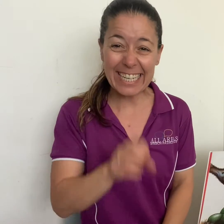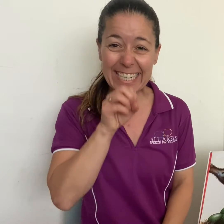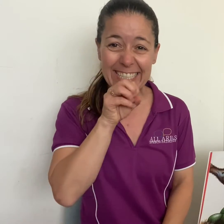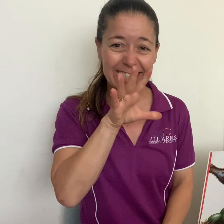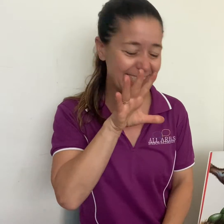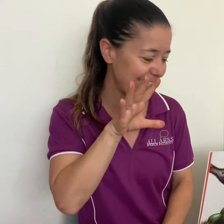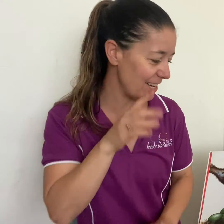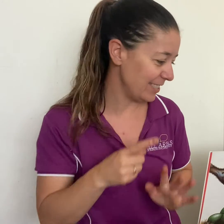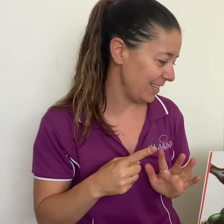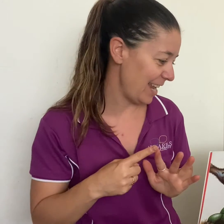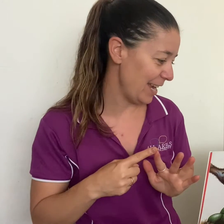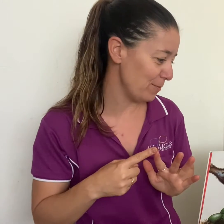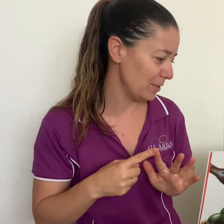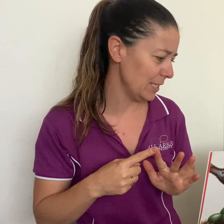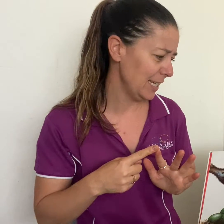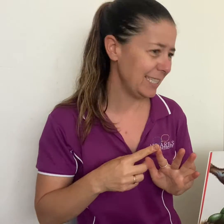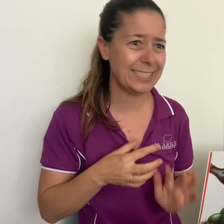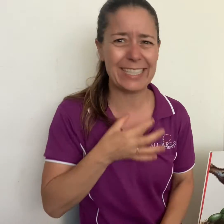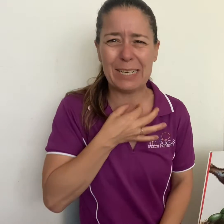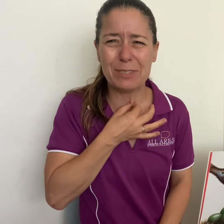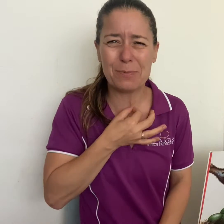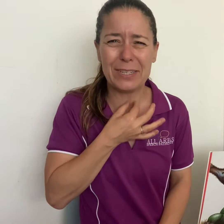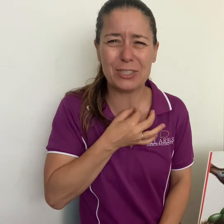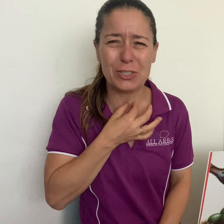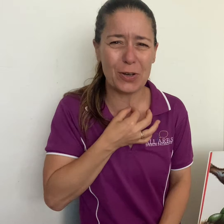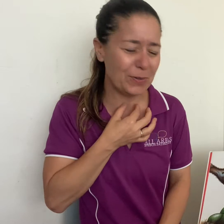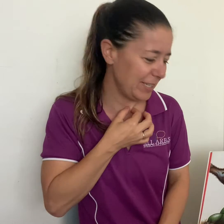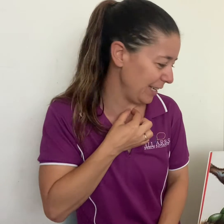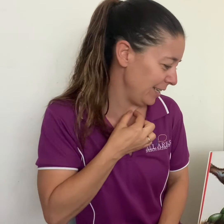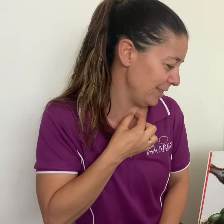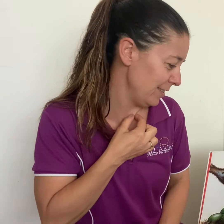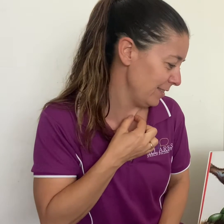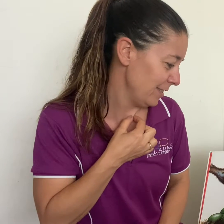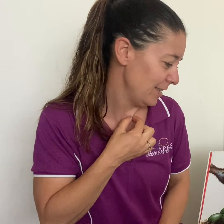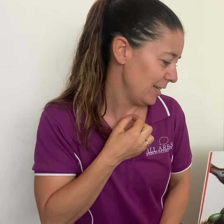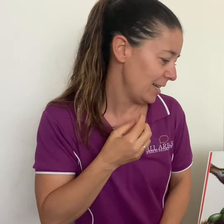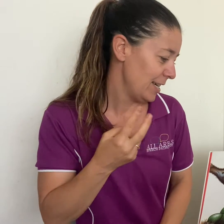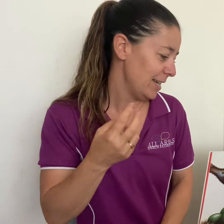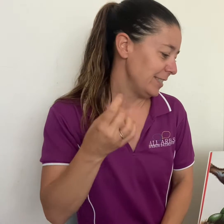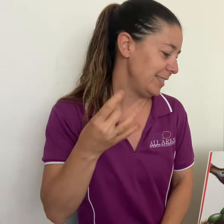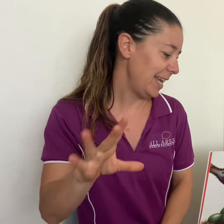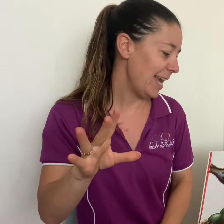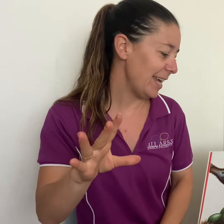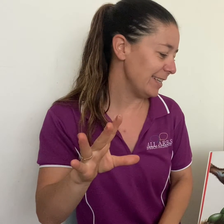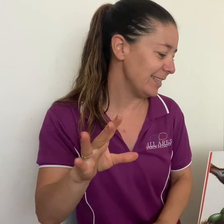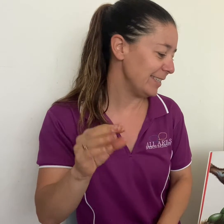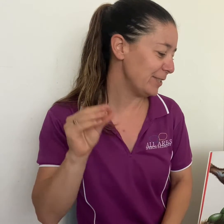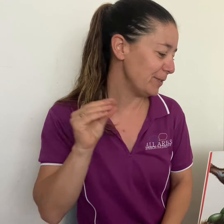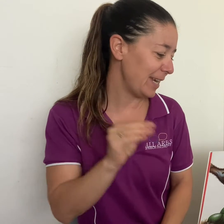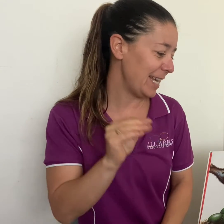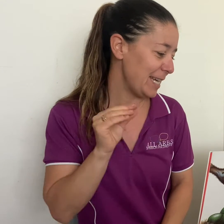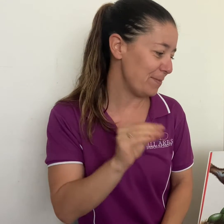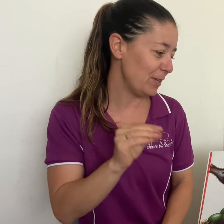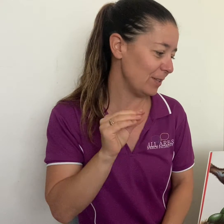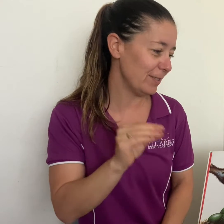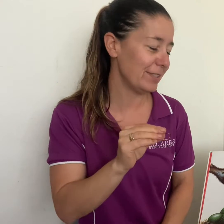Yeek! Shouted Edward. He seemed to be choking. 10 little emus,